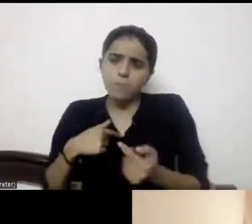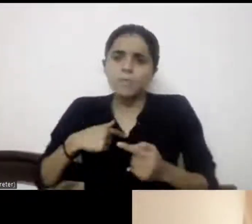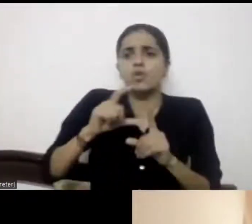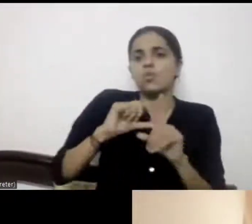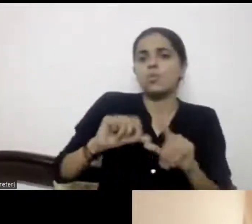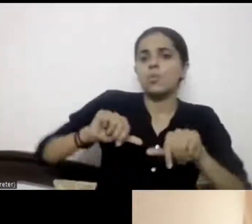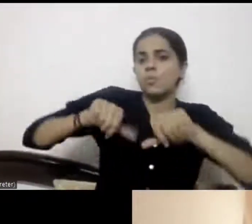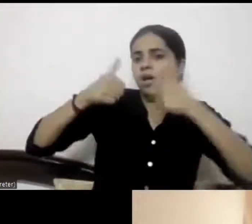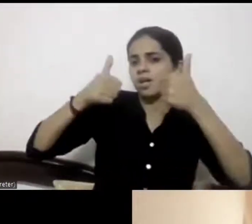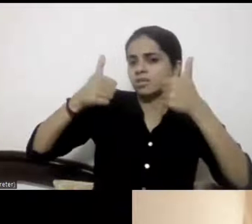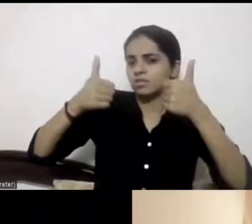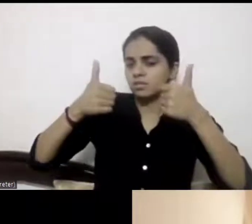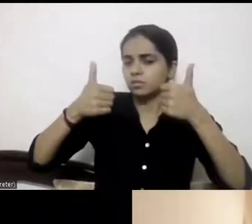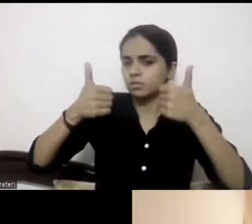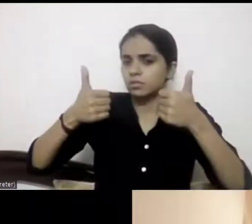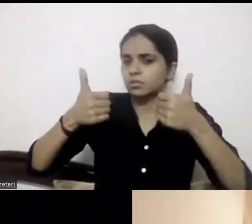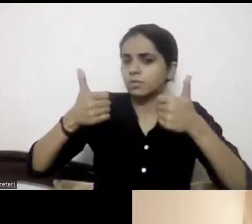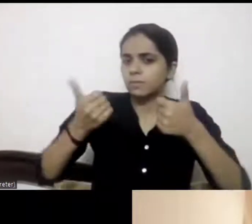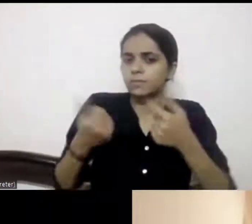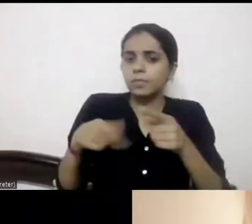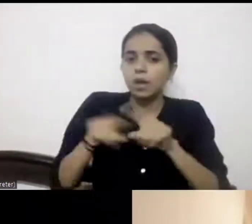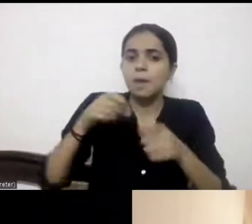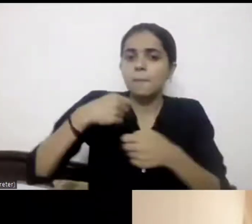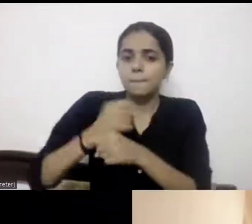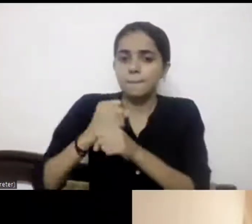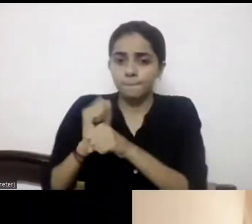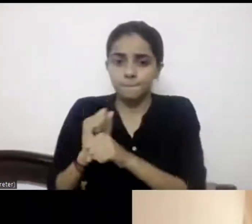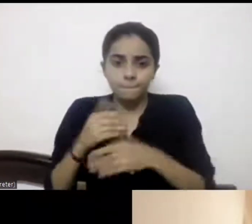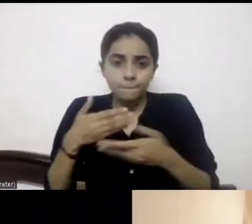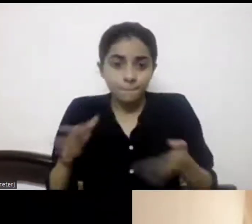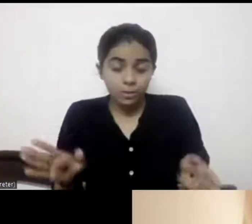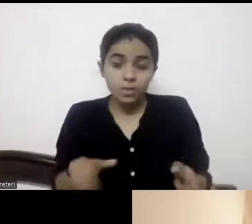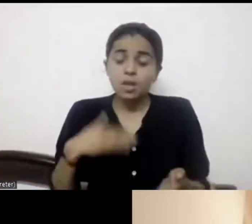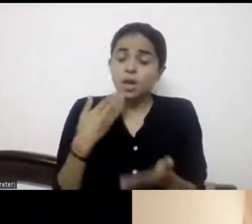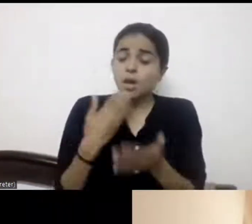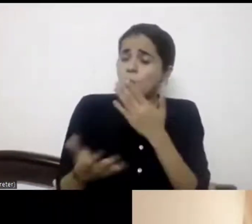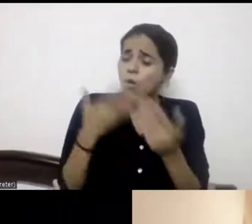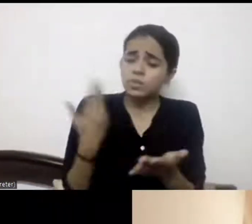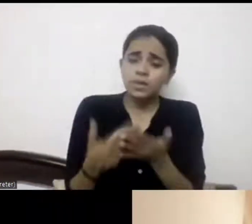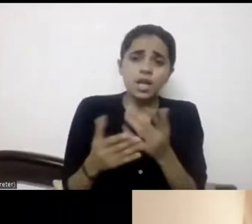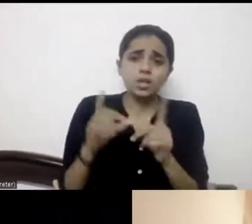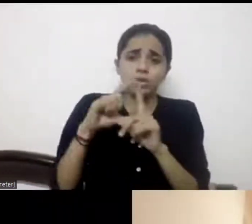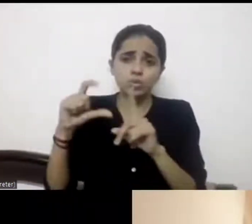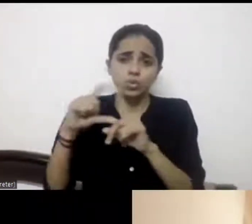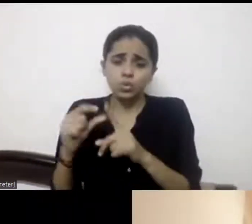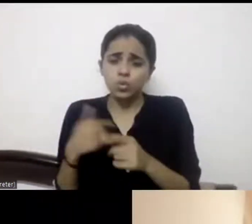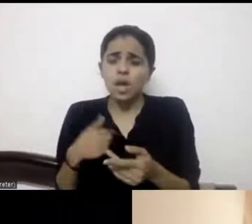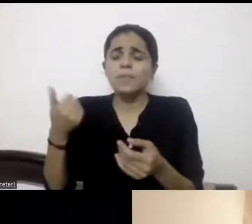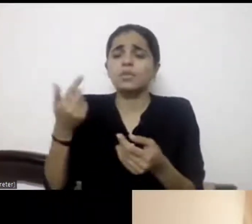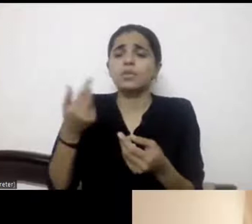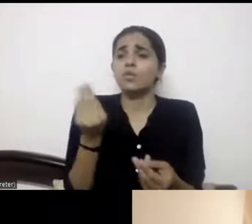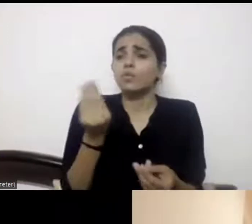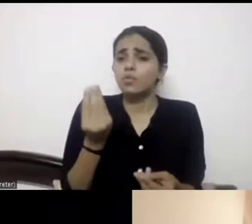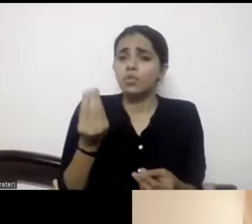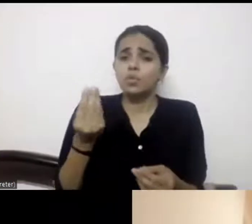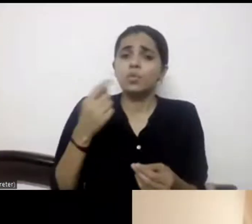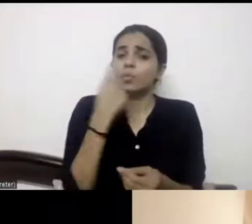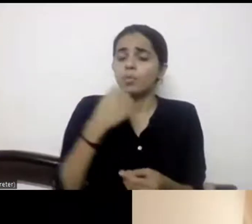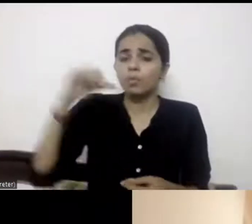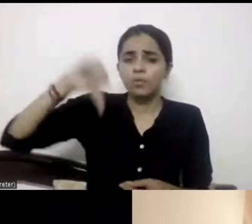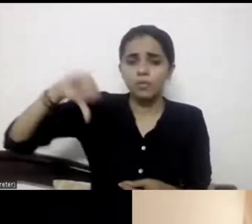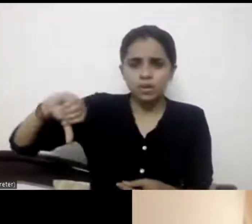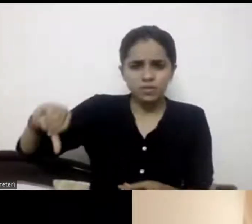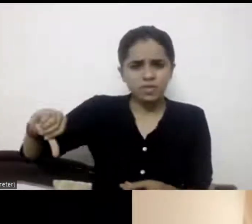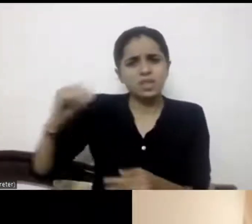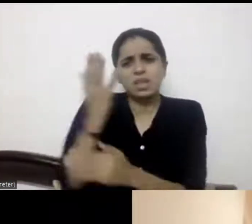and those who like make it up will become abled, and those who fail to do so are